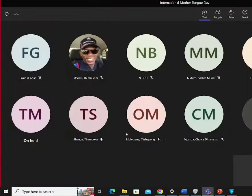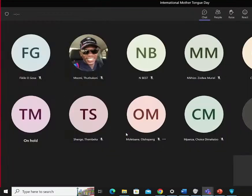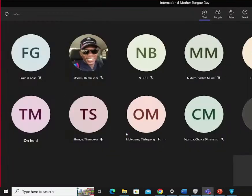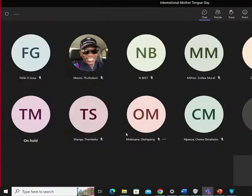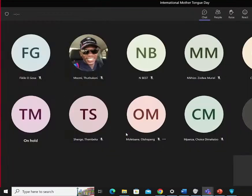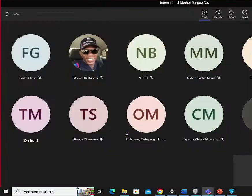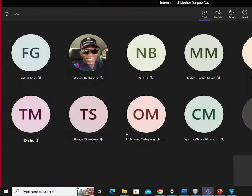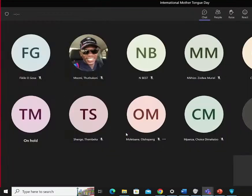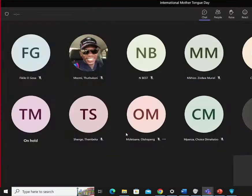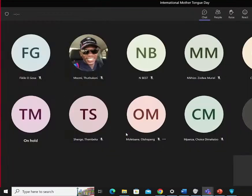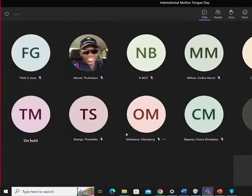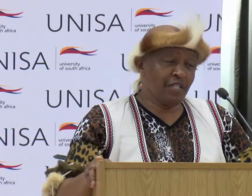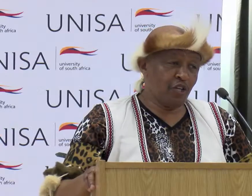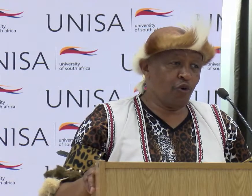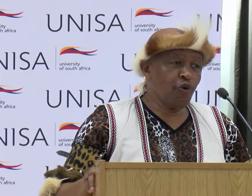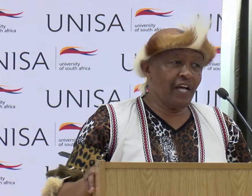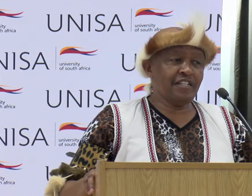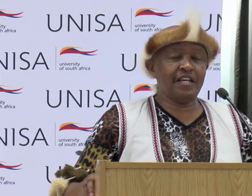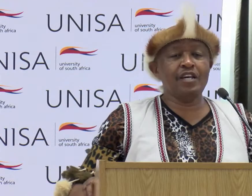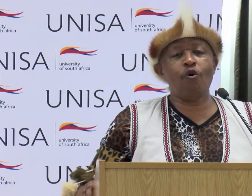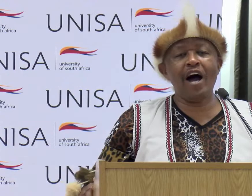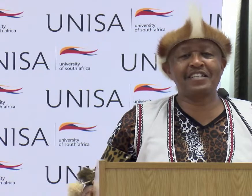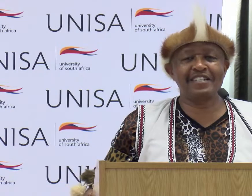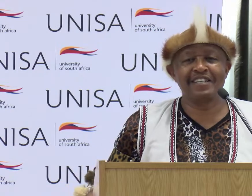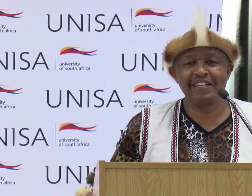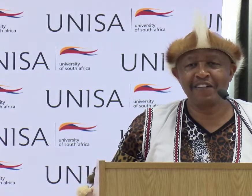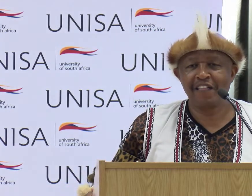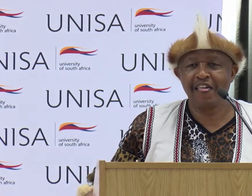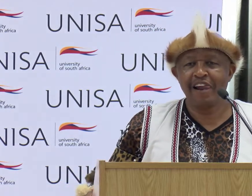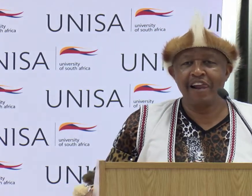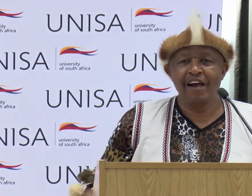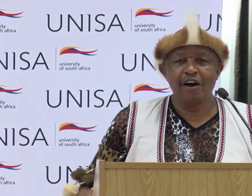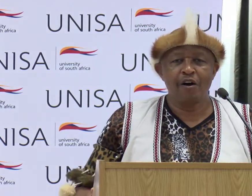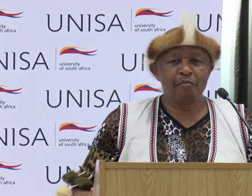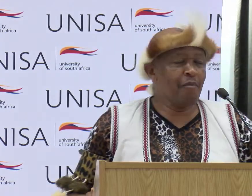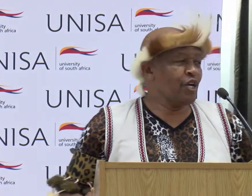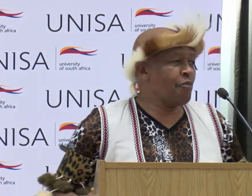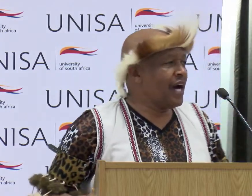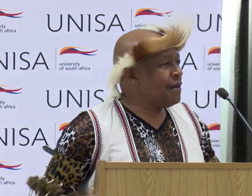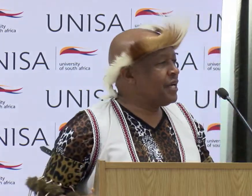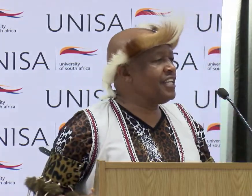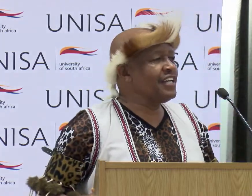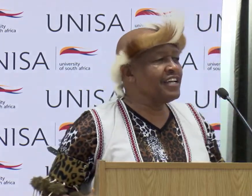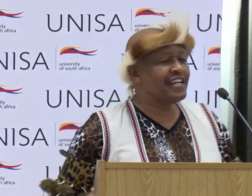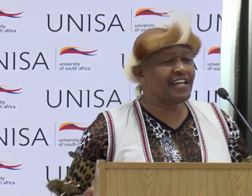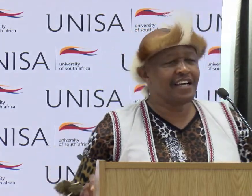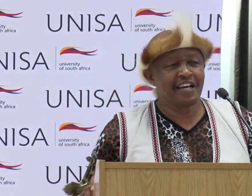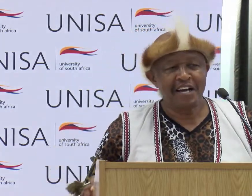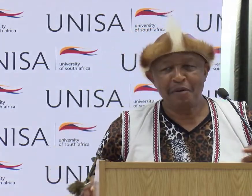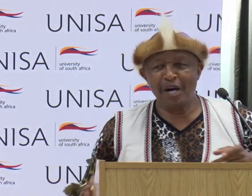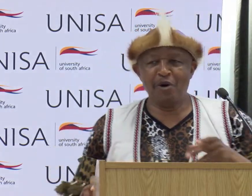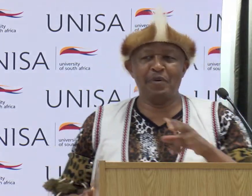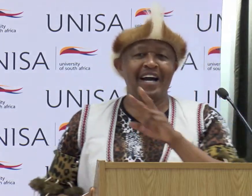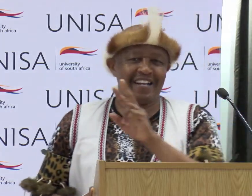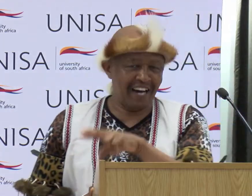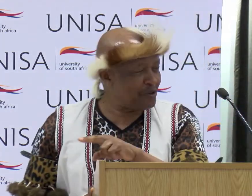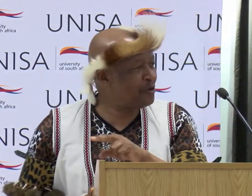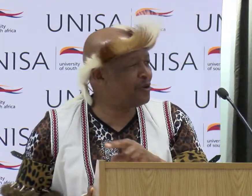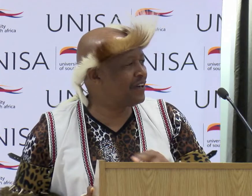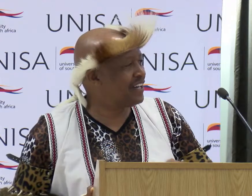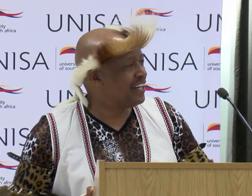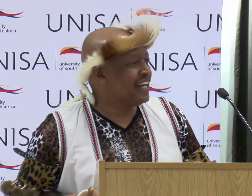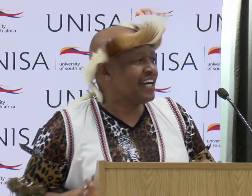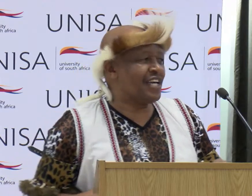liqhamuka khona kibe sitlohulwana sa lekhwathi bomanopa gabedi banope